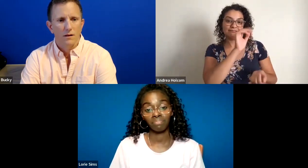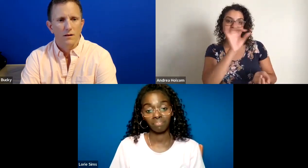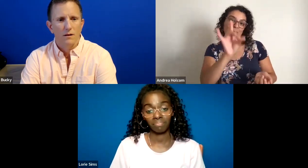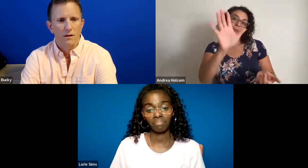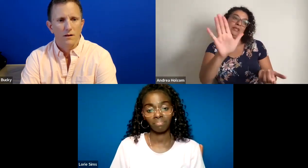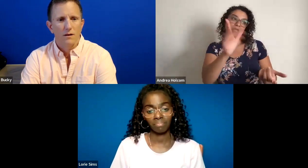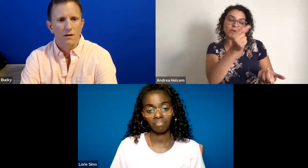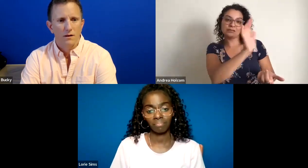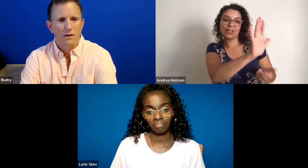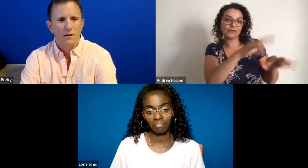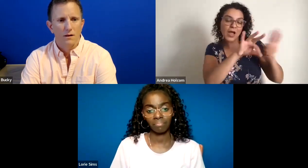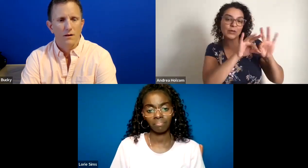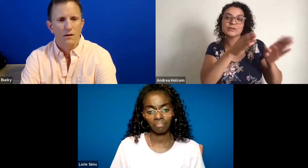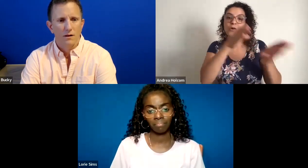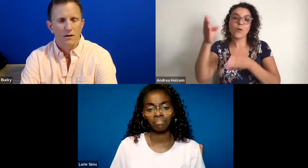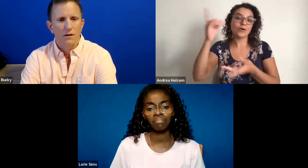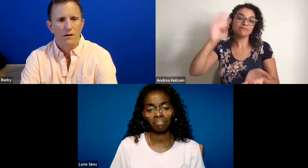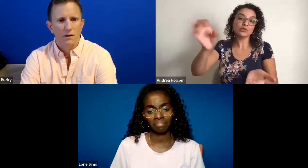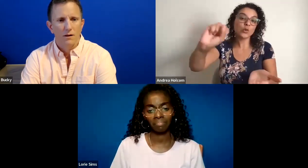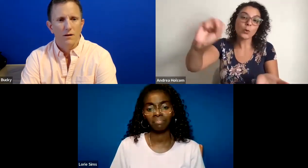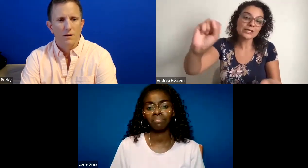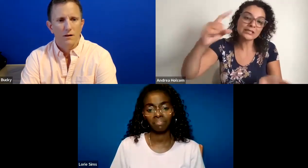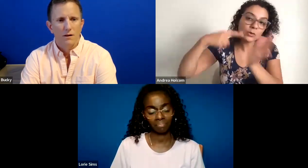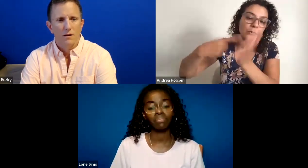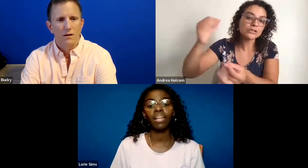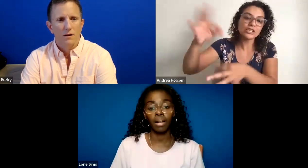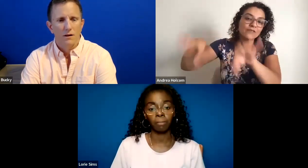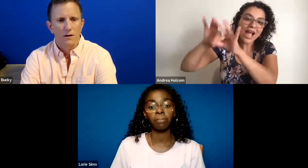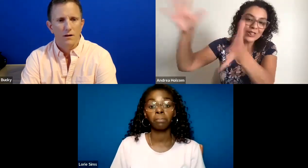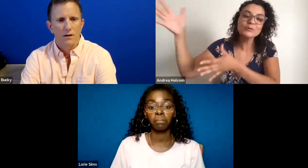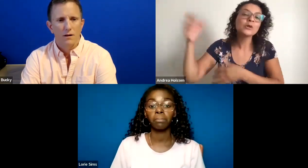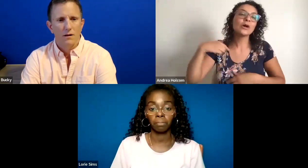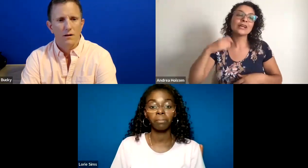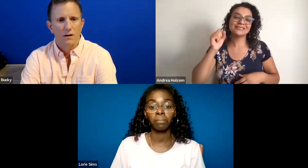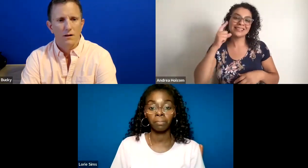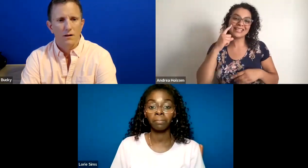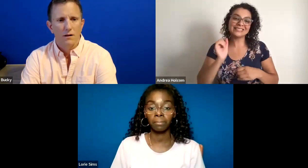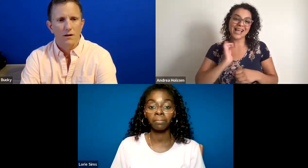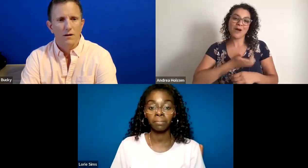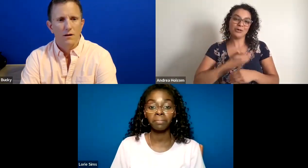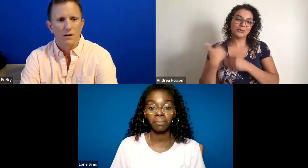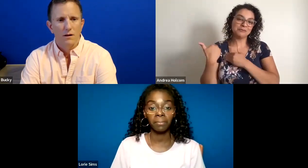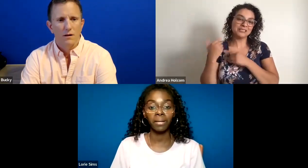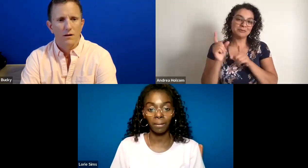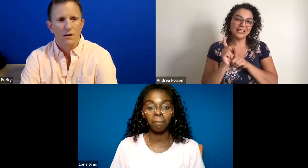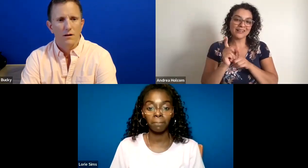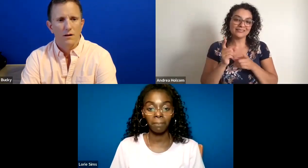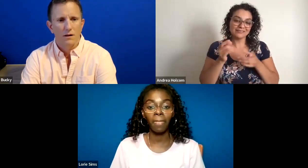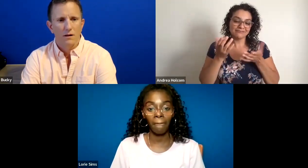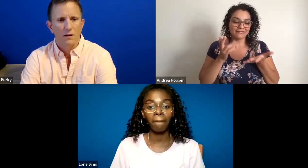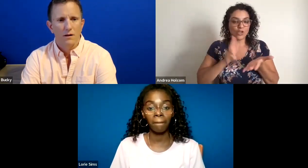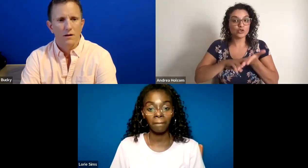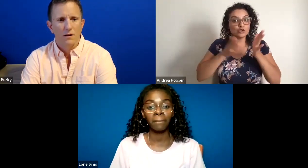we're contracting with, you know, what are their values? Like Sorensen, for example, what are their values? I think